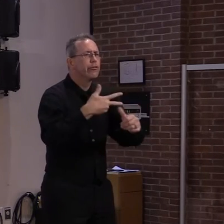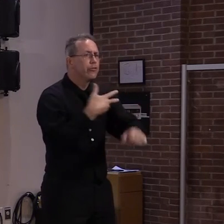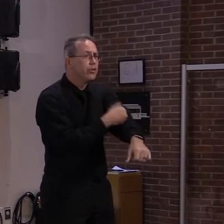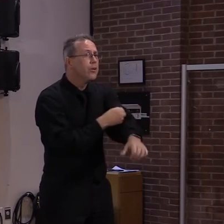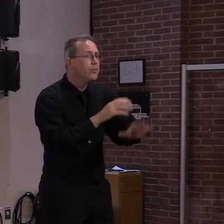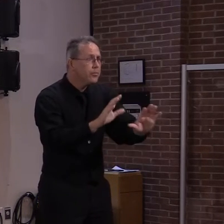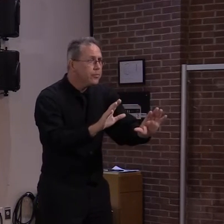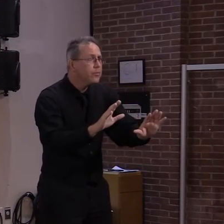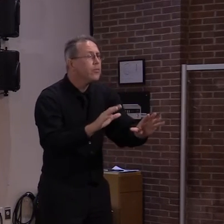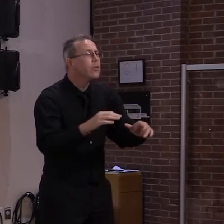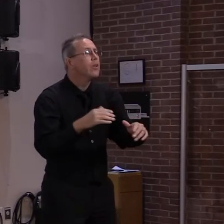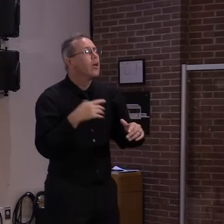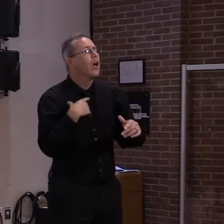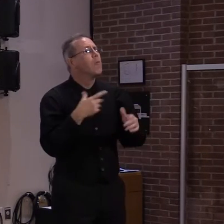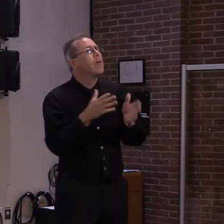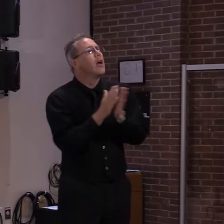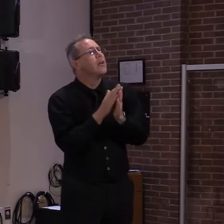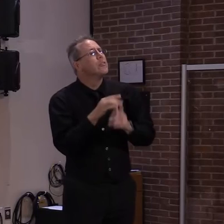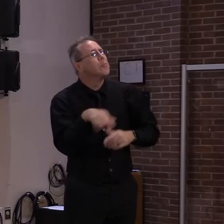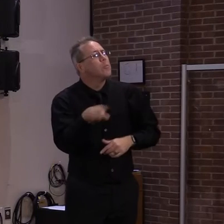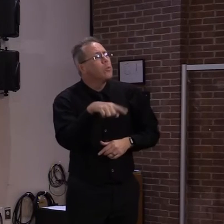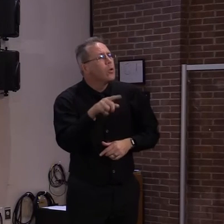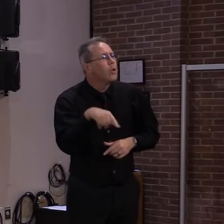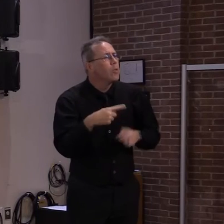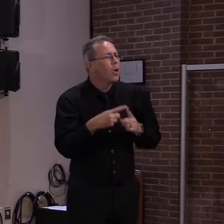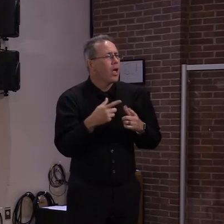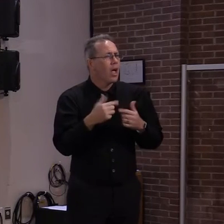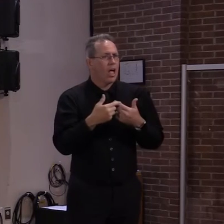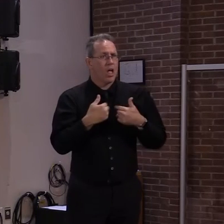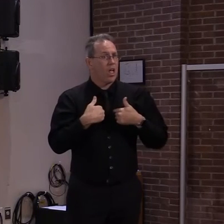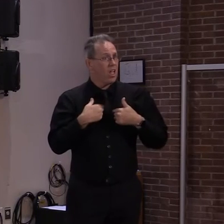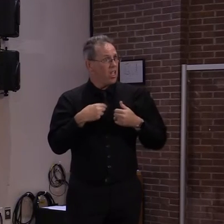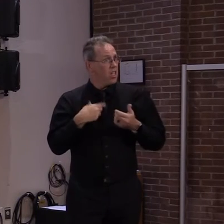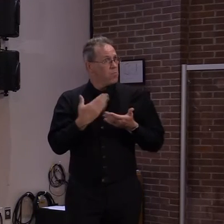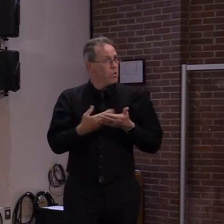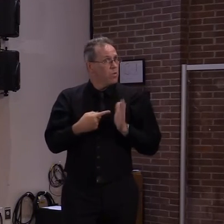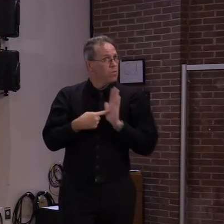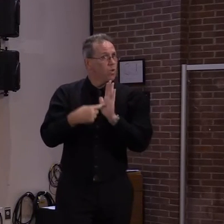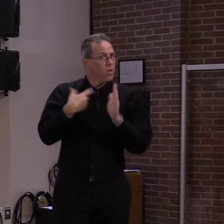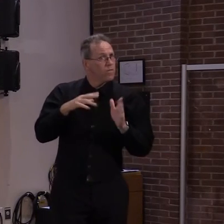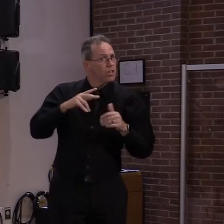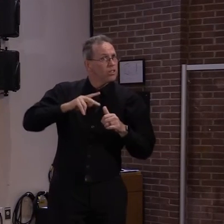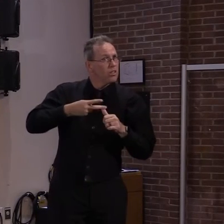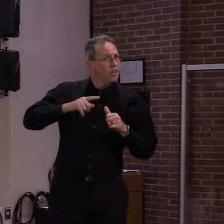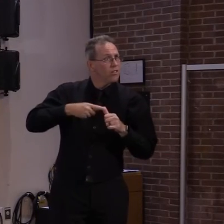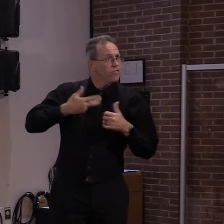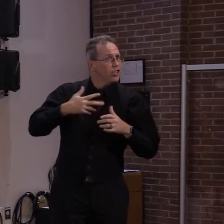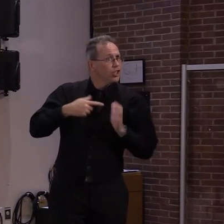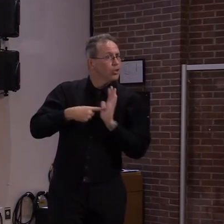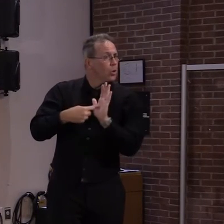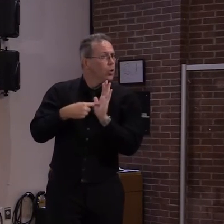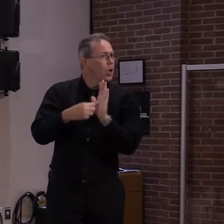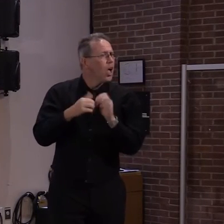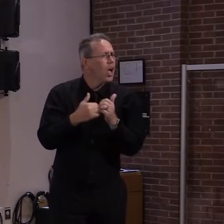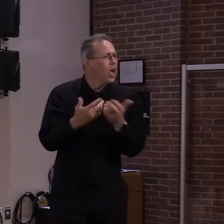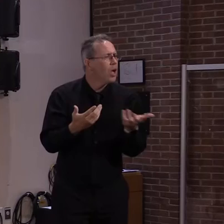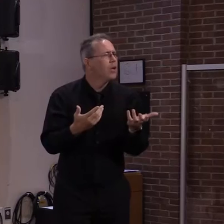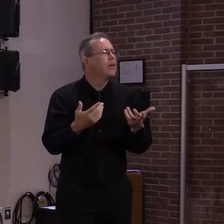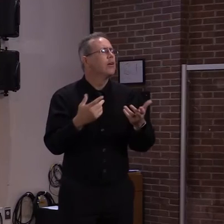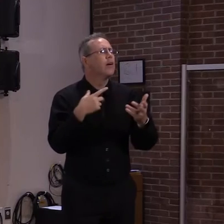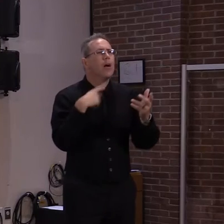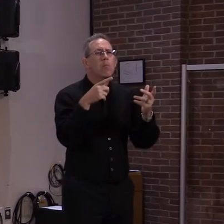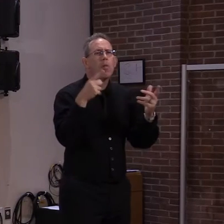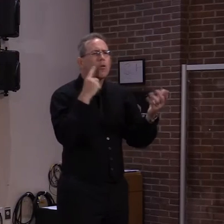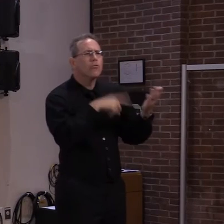self-attestation in terms of what you have to do. It's basically what it says, I certify that I have one of these conditions that Dr. Levine